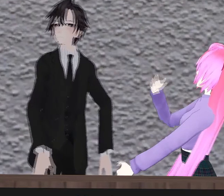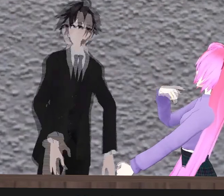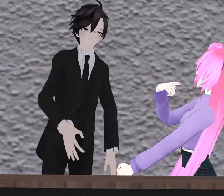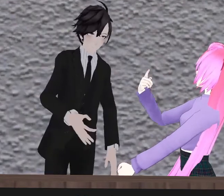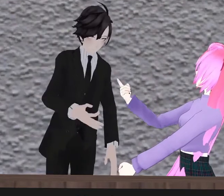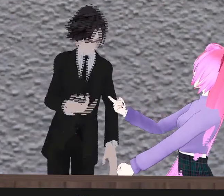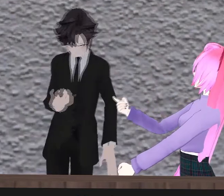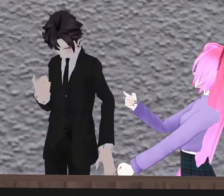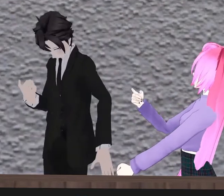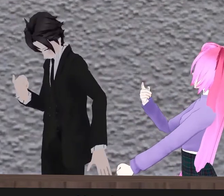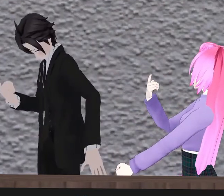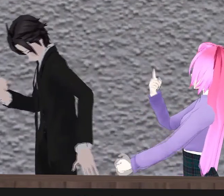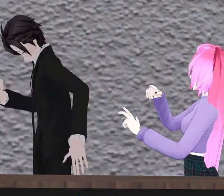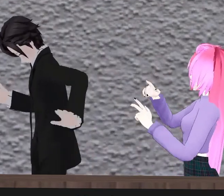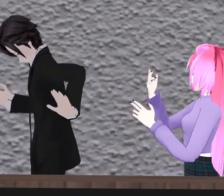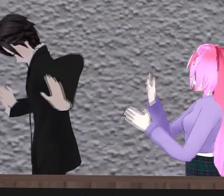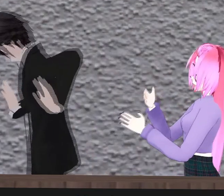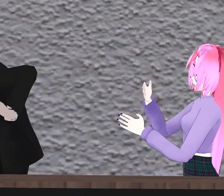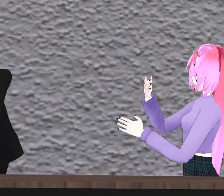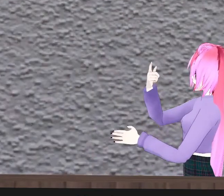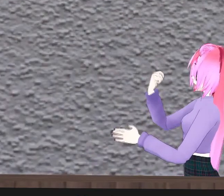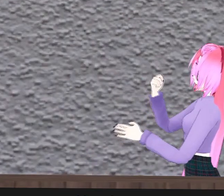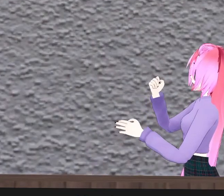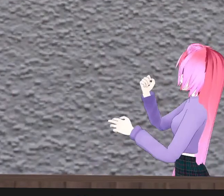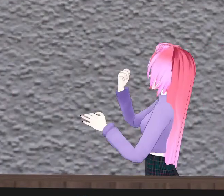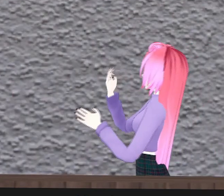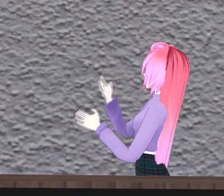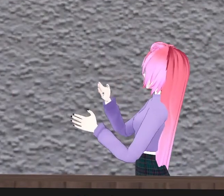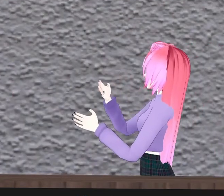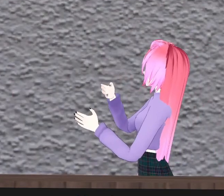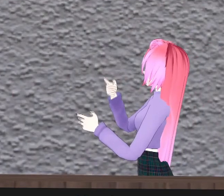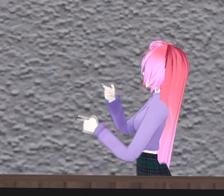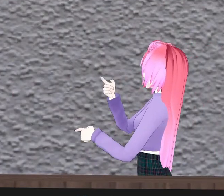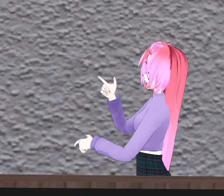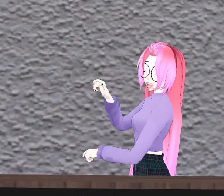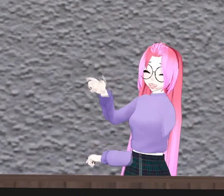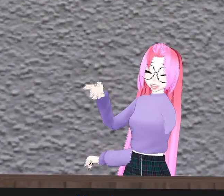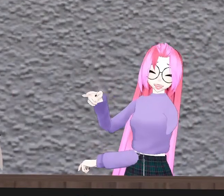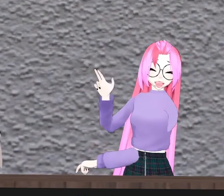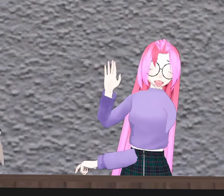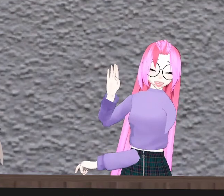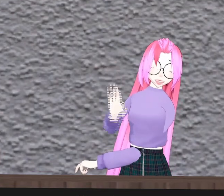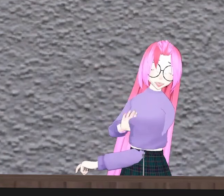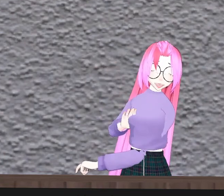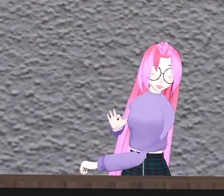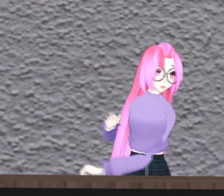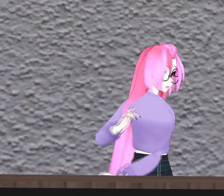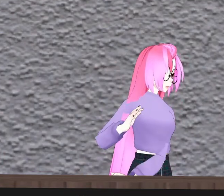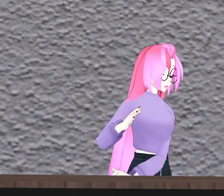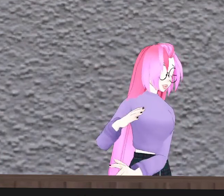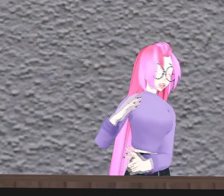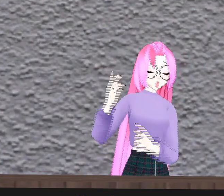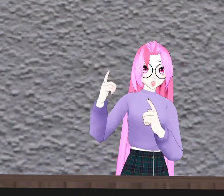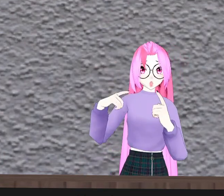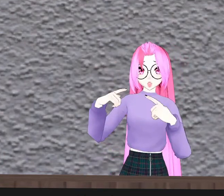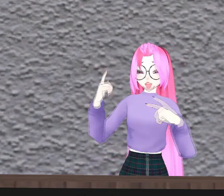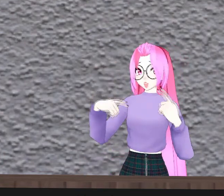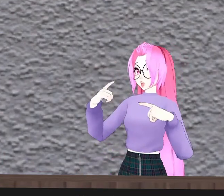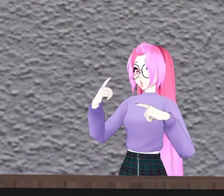was about to say that, but you interrupted me, so I thought you were correcting me. Okay, fine. Watch us argue